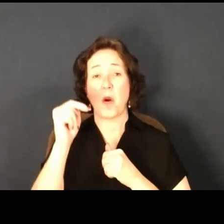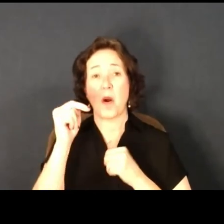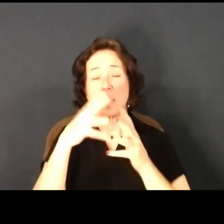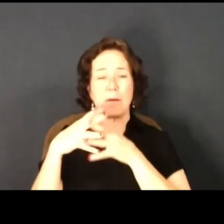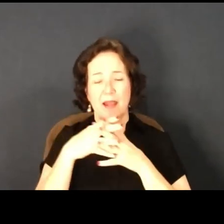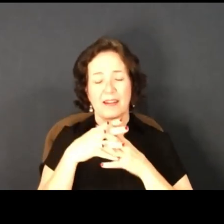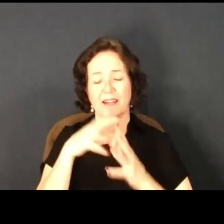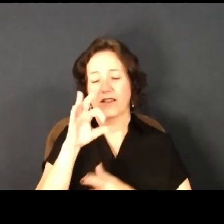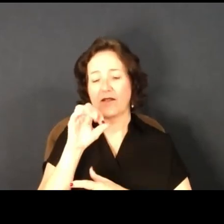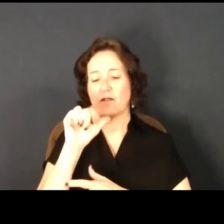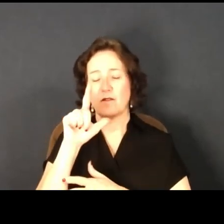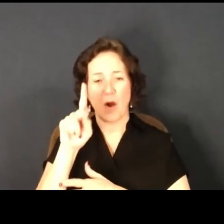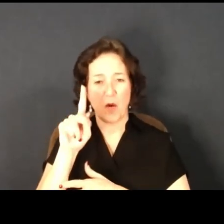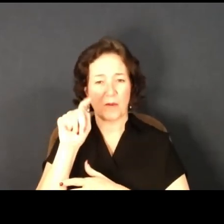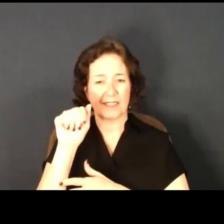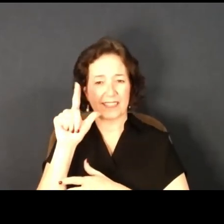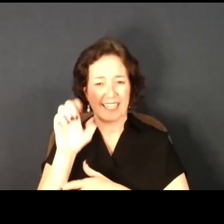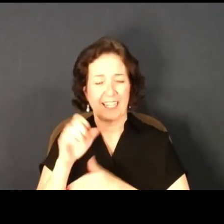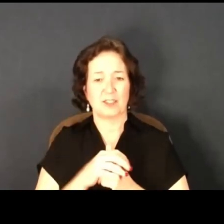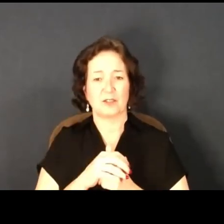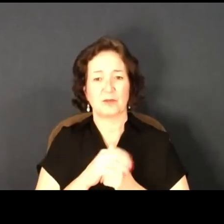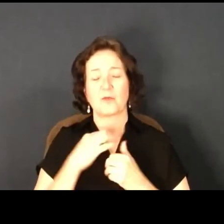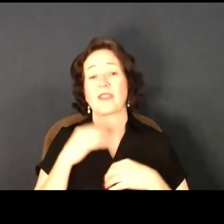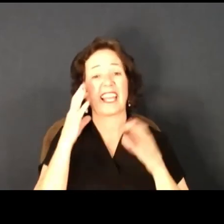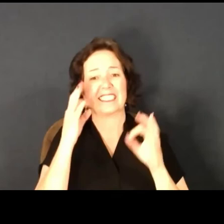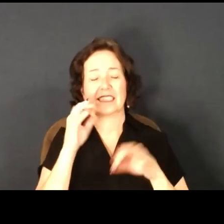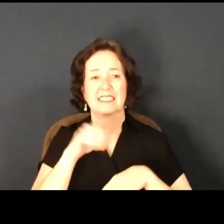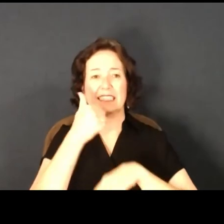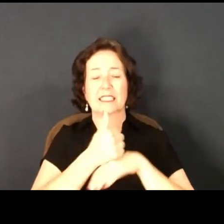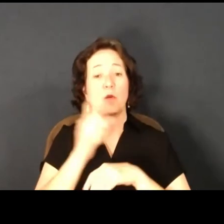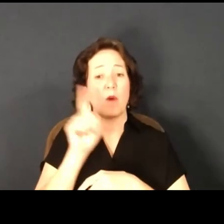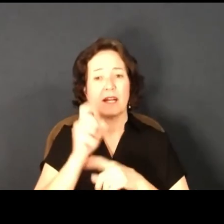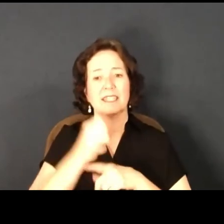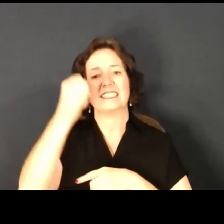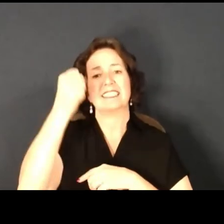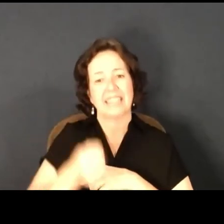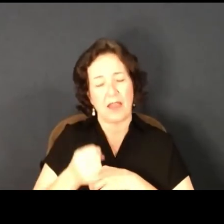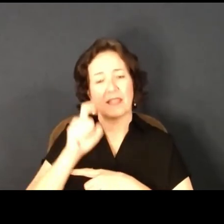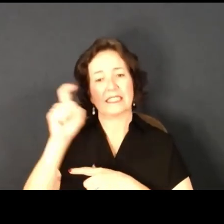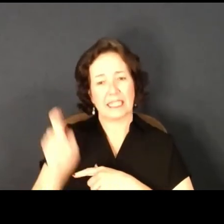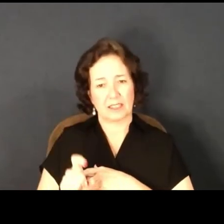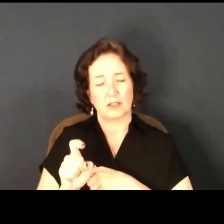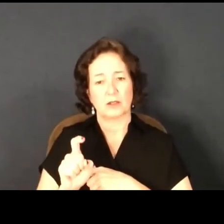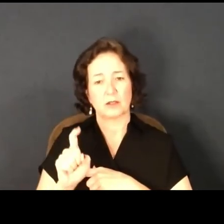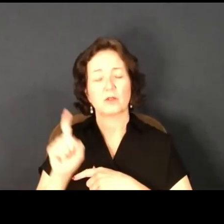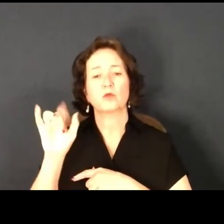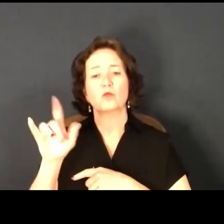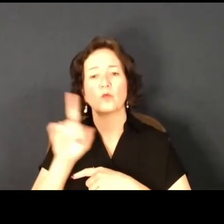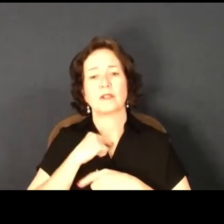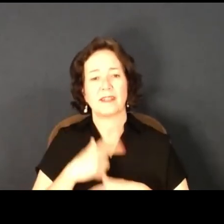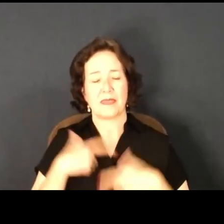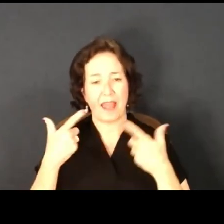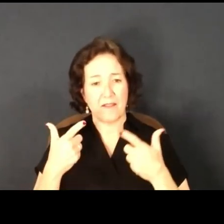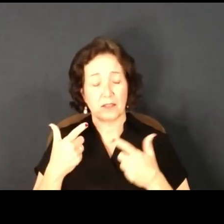folktale. And I've decided to set it in South Texas, where I live. So in